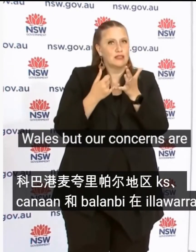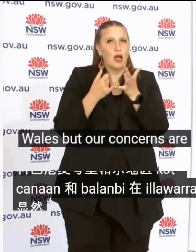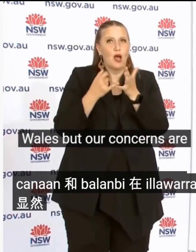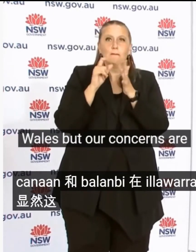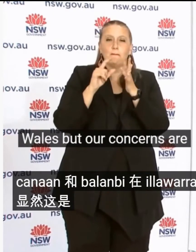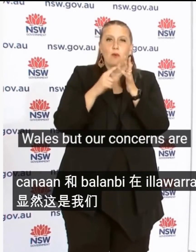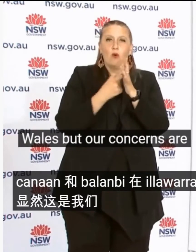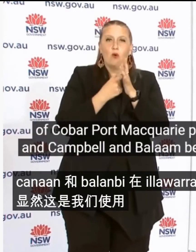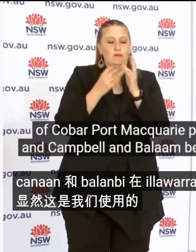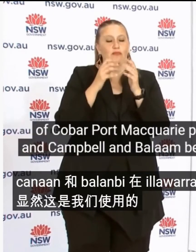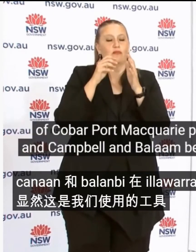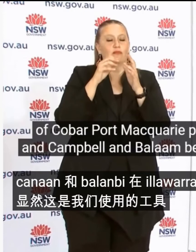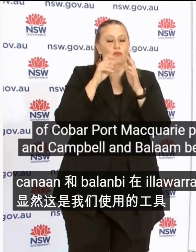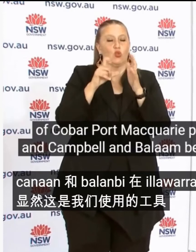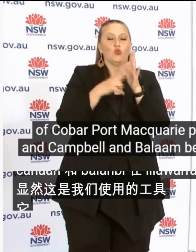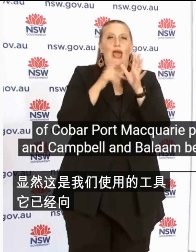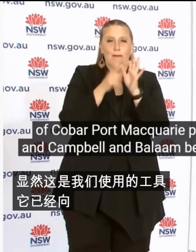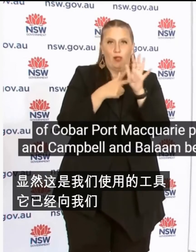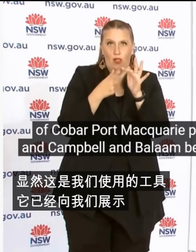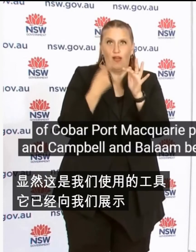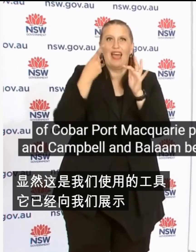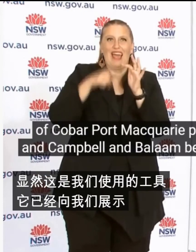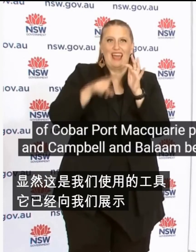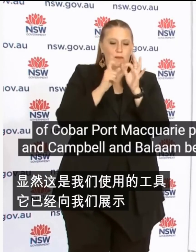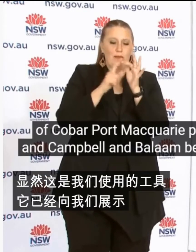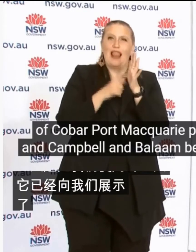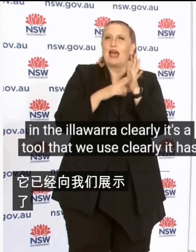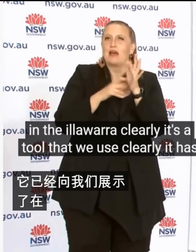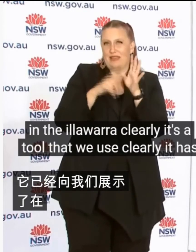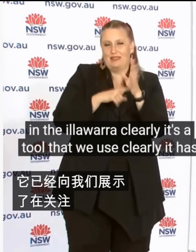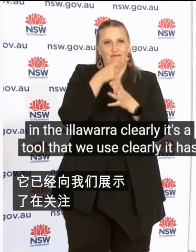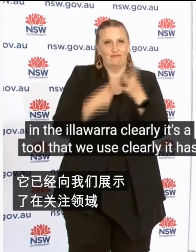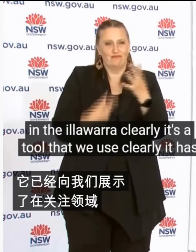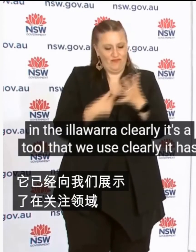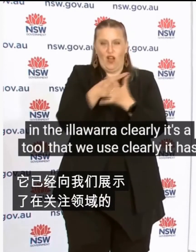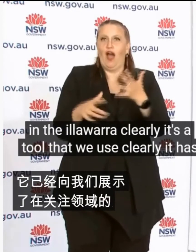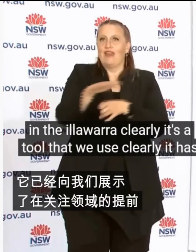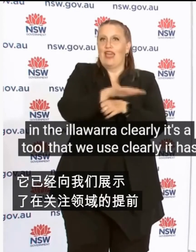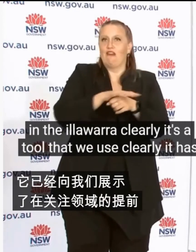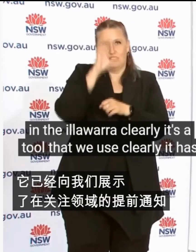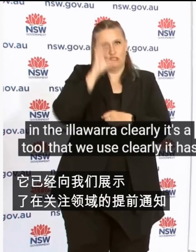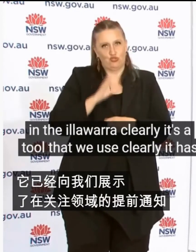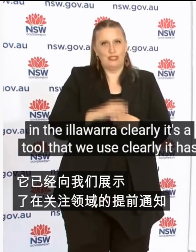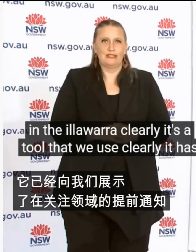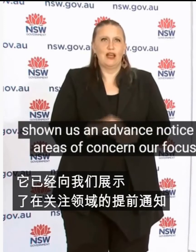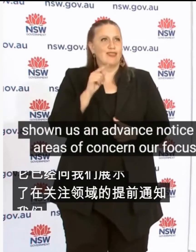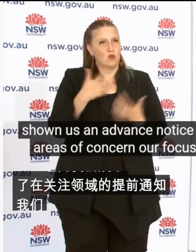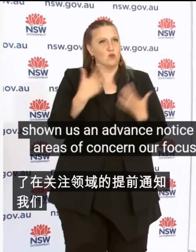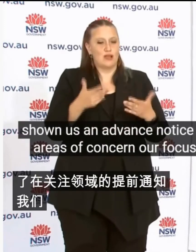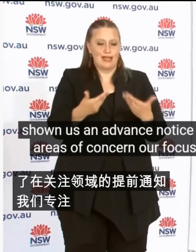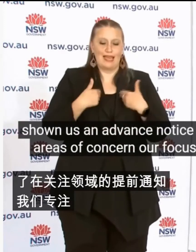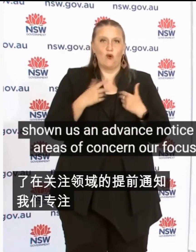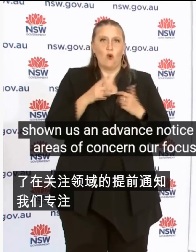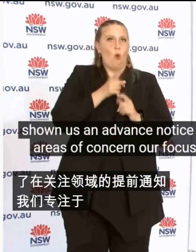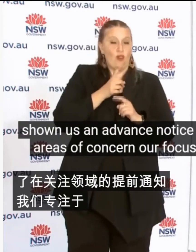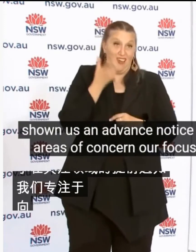Illawarra. Clearly, it's a tool that we use. Clearly, it has shown us an advance notice in areas of concern. Our